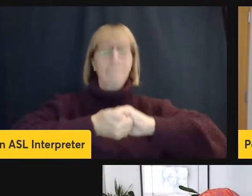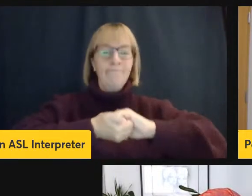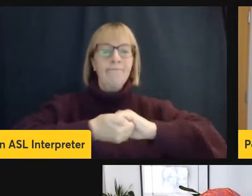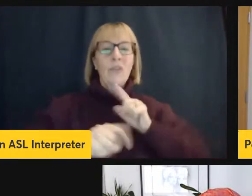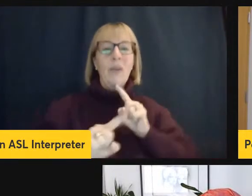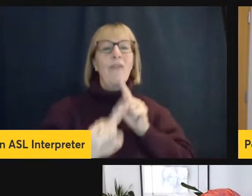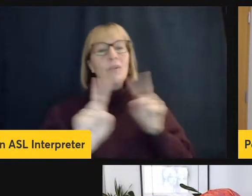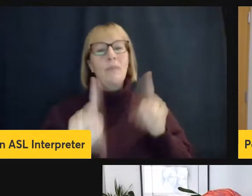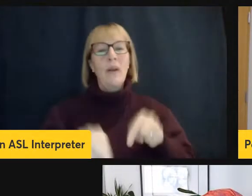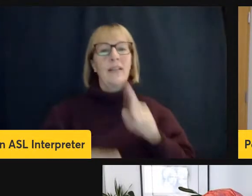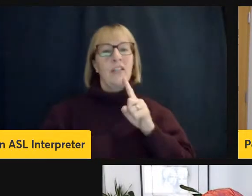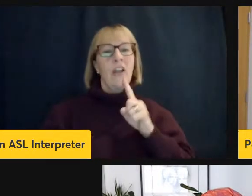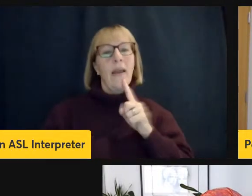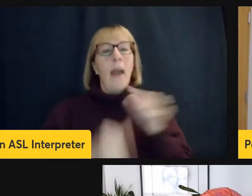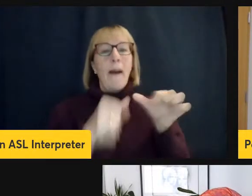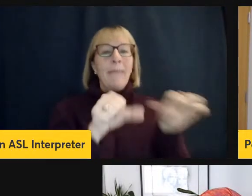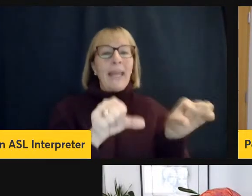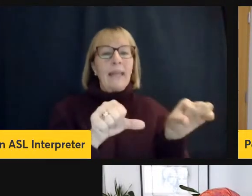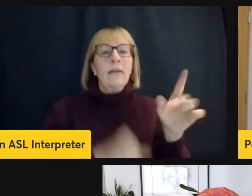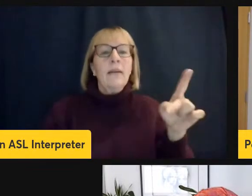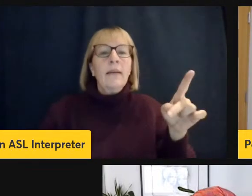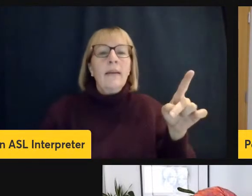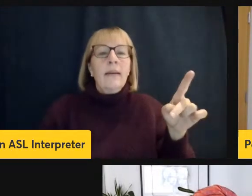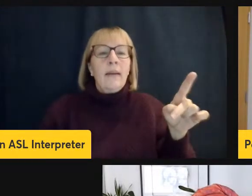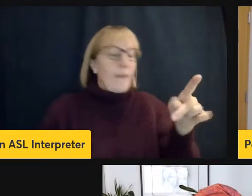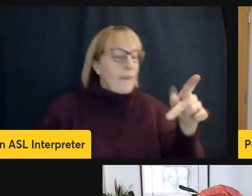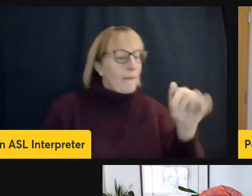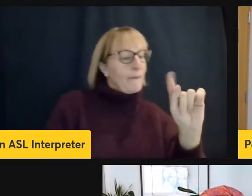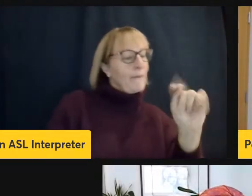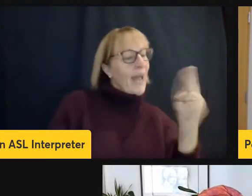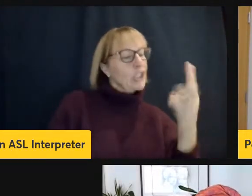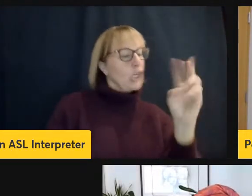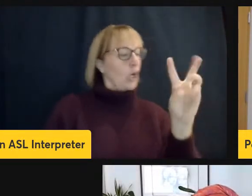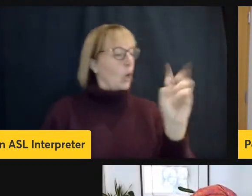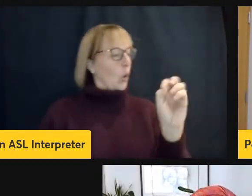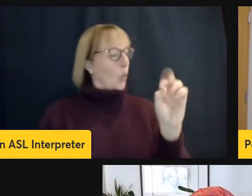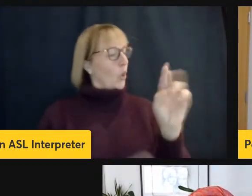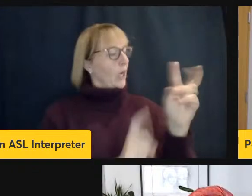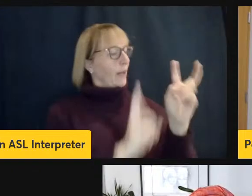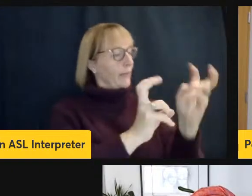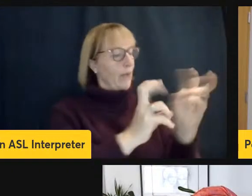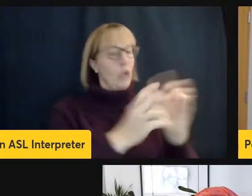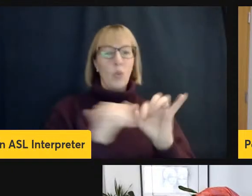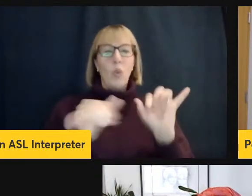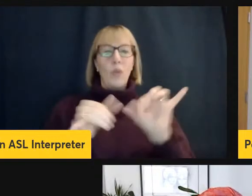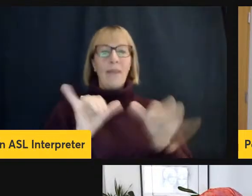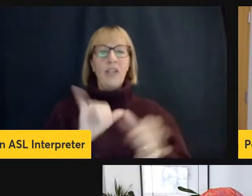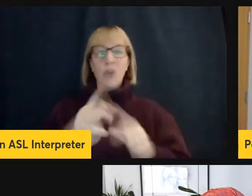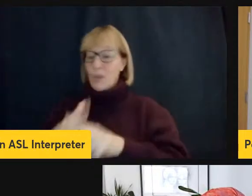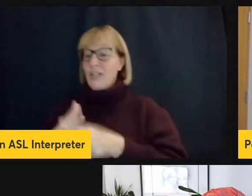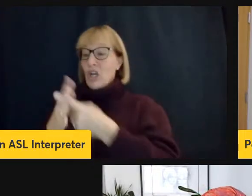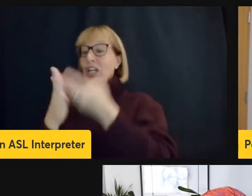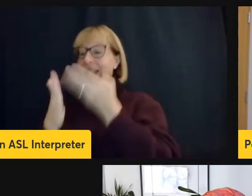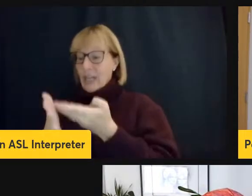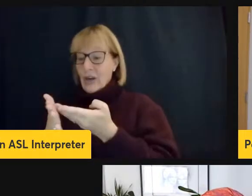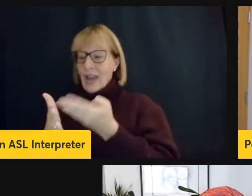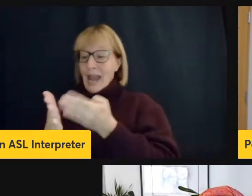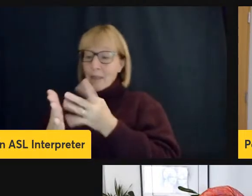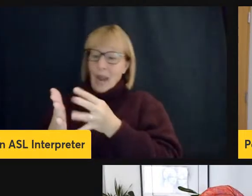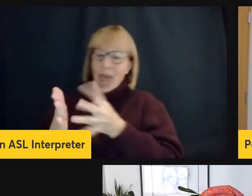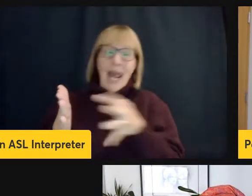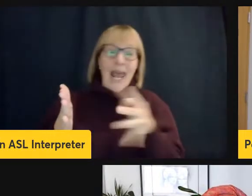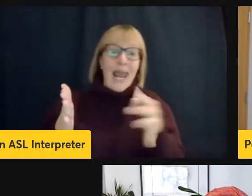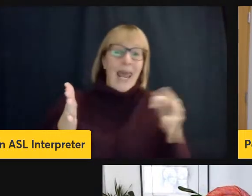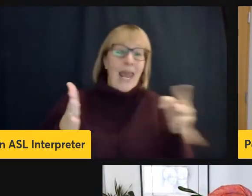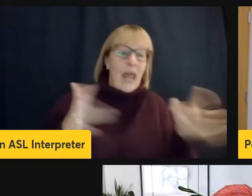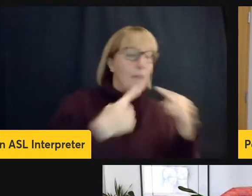not a patchwork. And so 5 years from now, we can actually measure where we started to where we finish. And the coalition is engaged in two